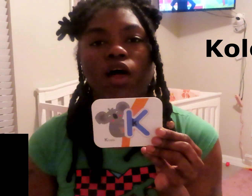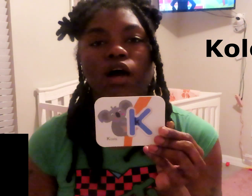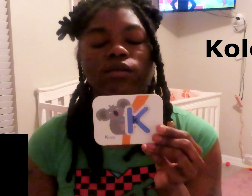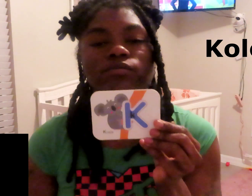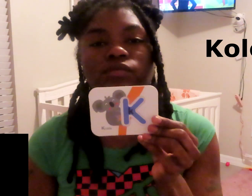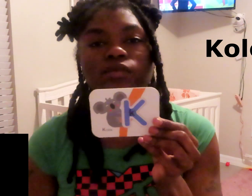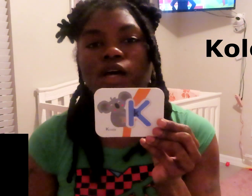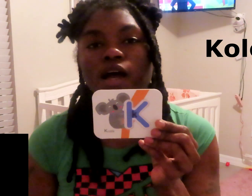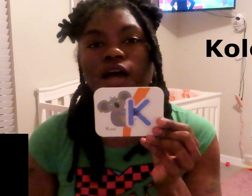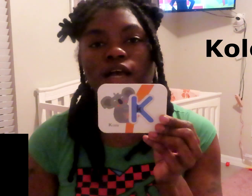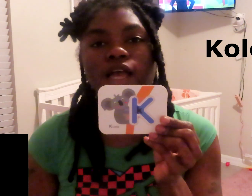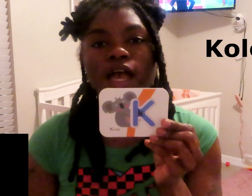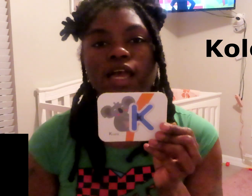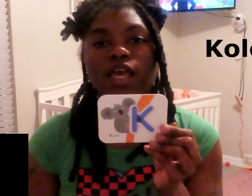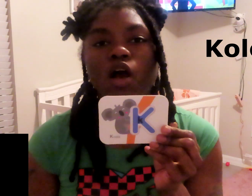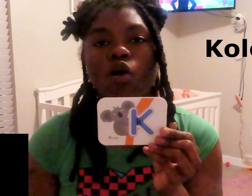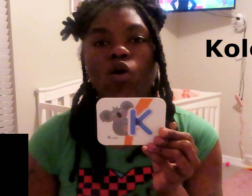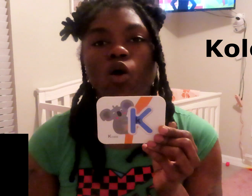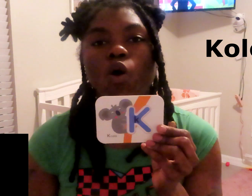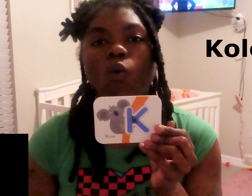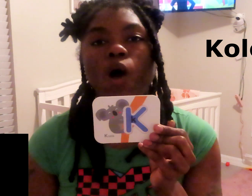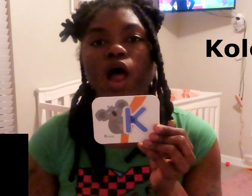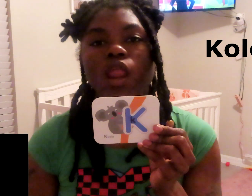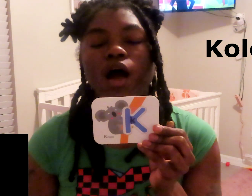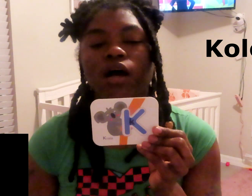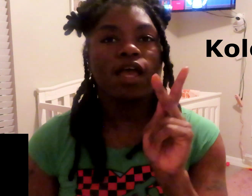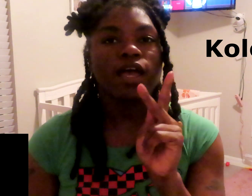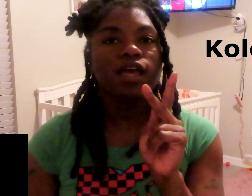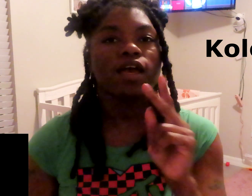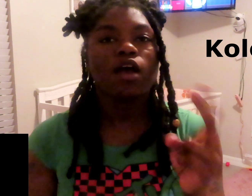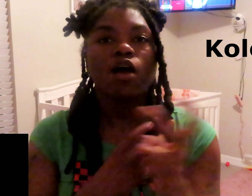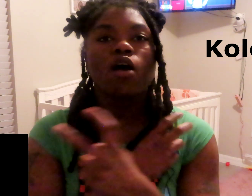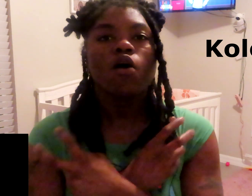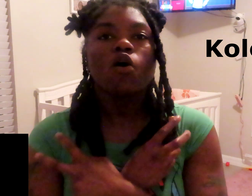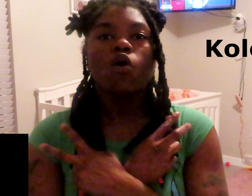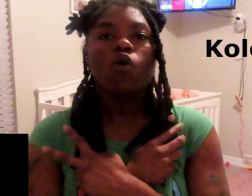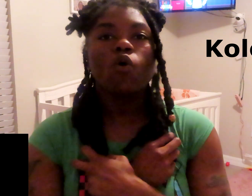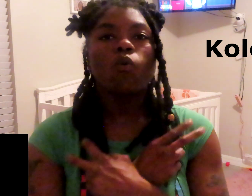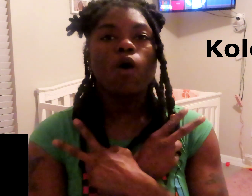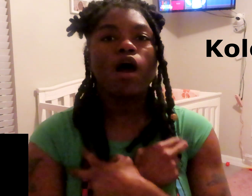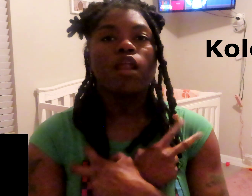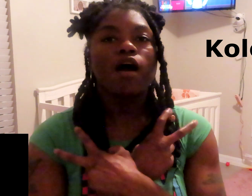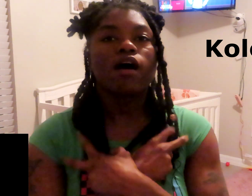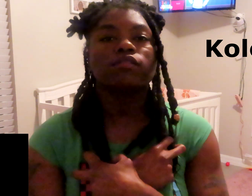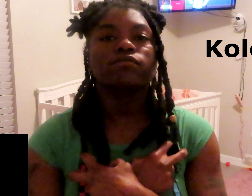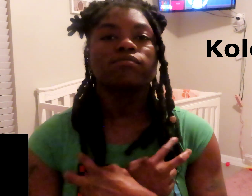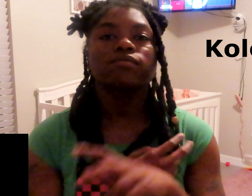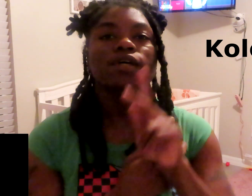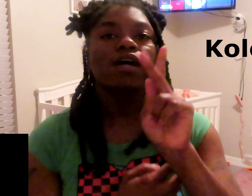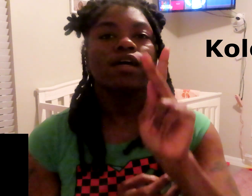Koala. K. Koala. K. Koala.